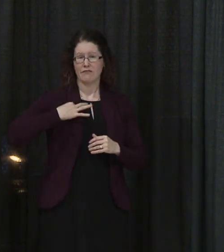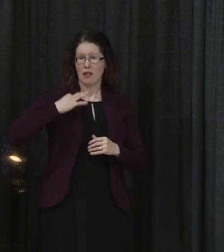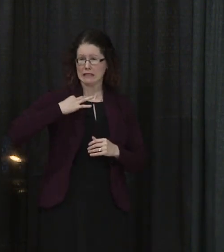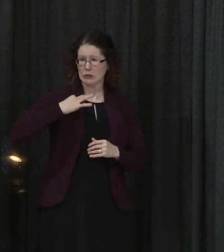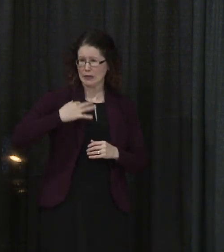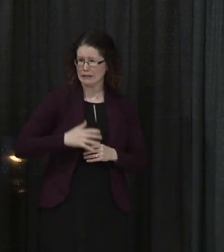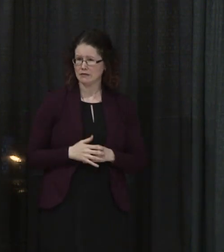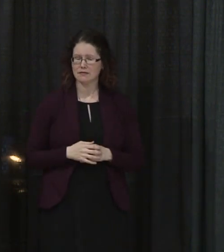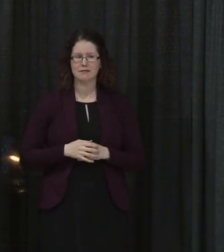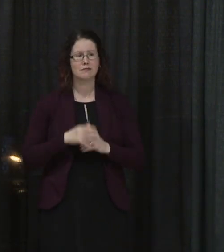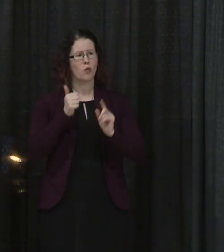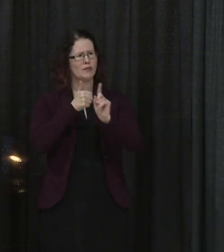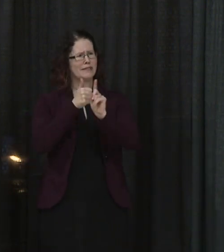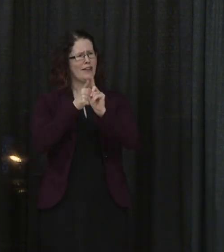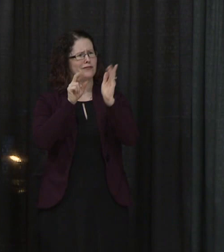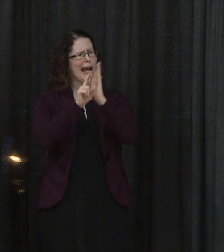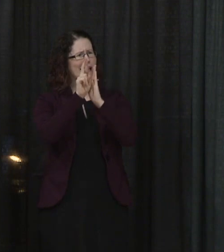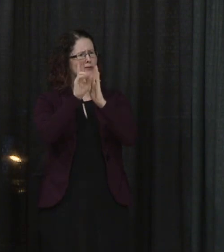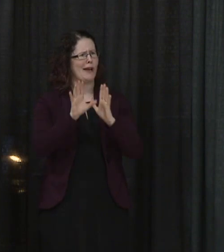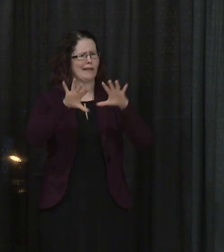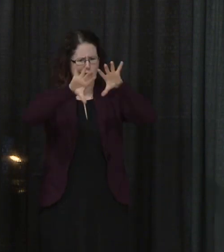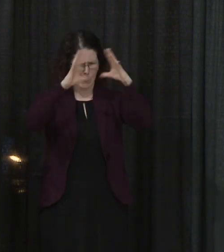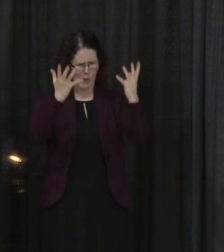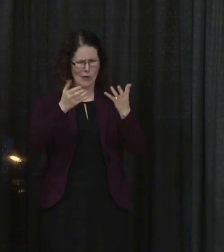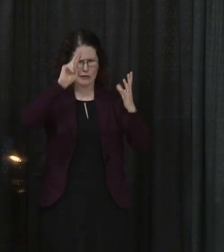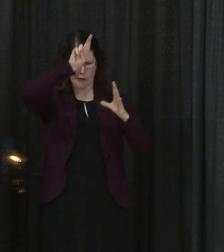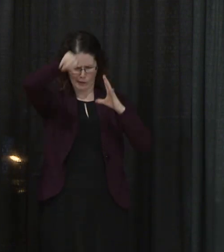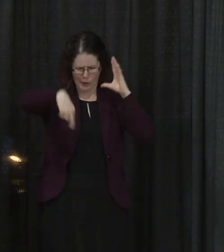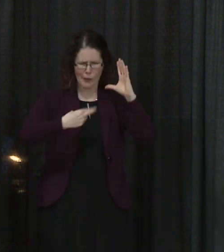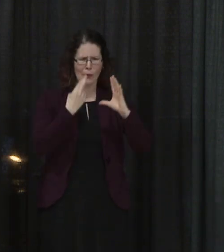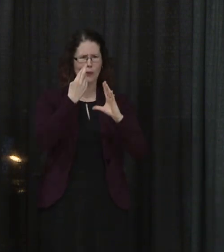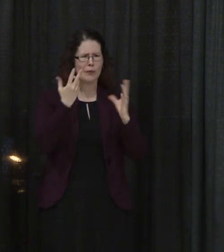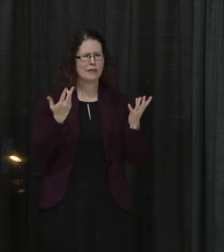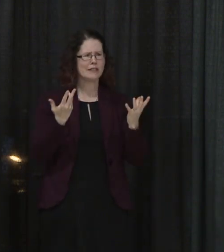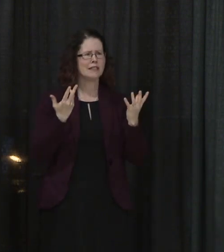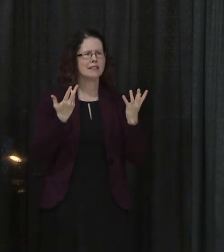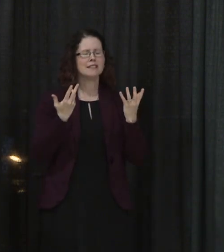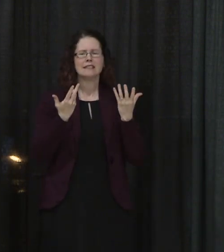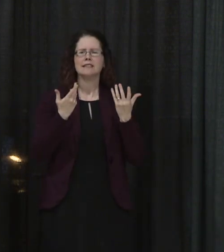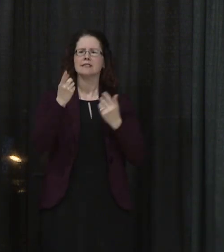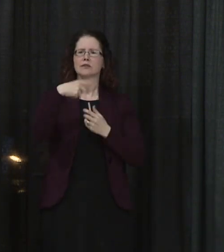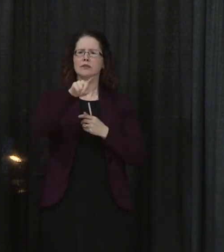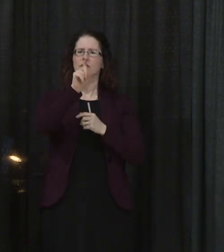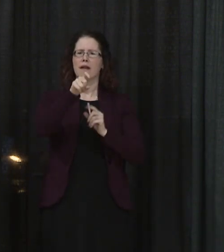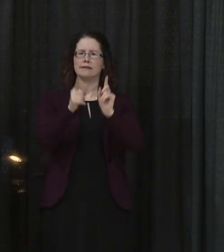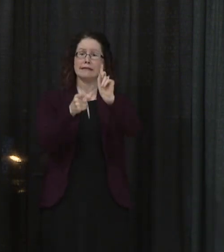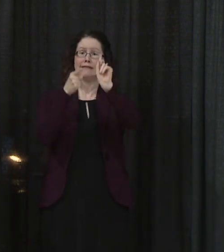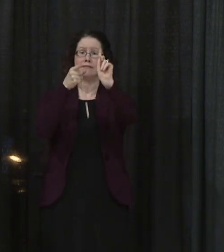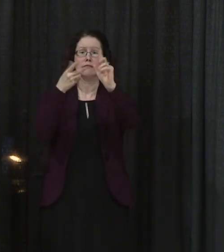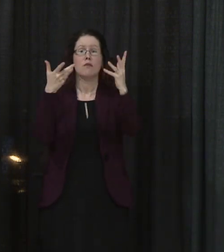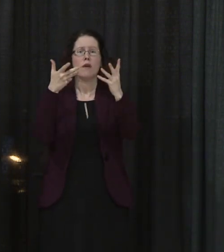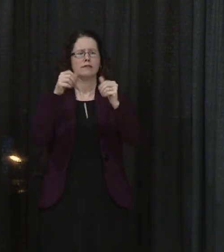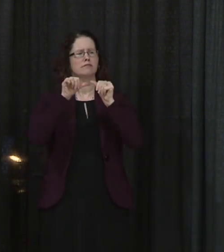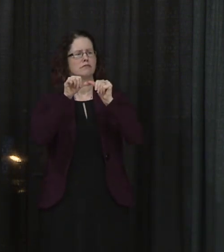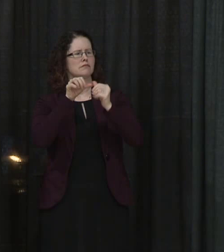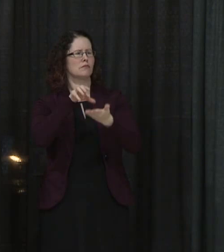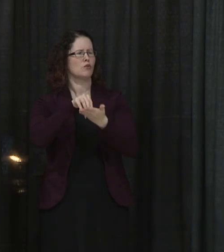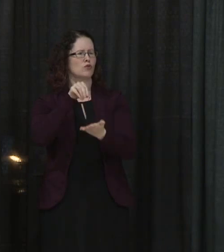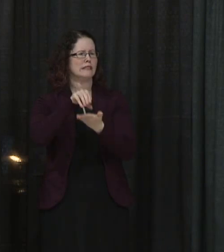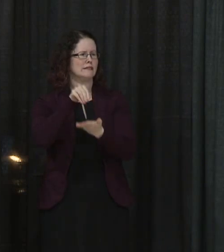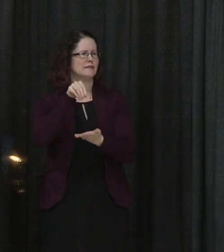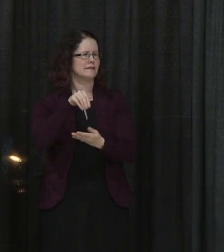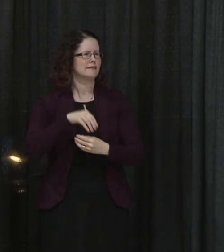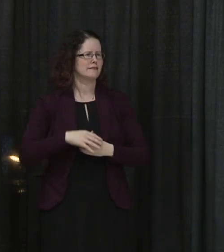the rapid pace of change faced by society today requires us all to learn how to continuously